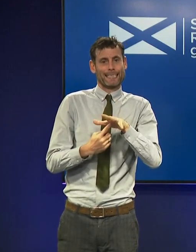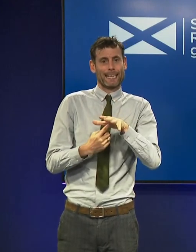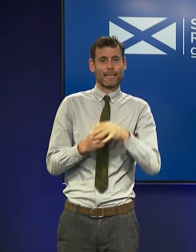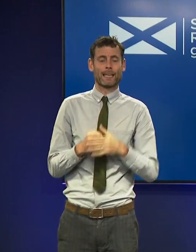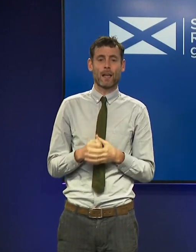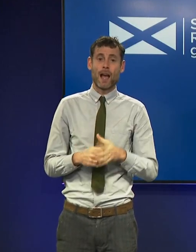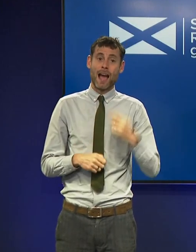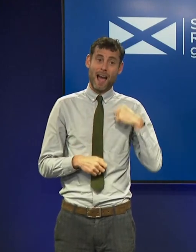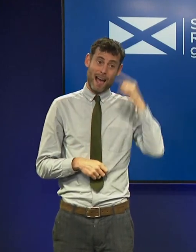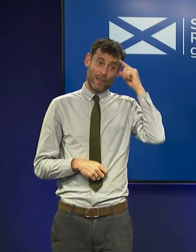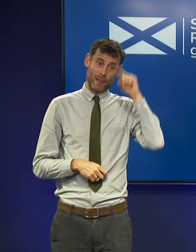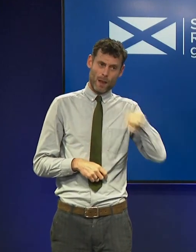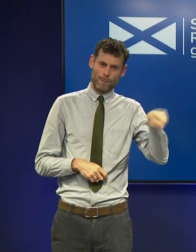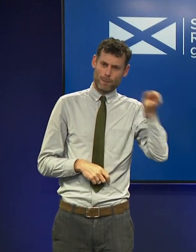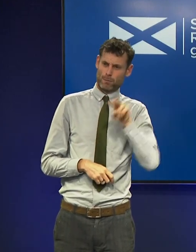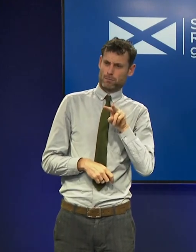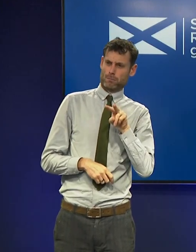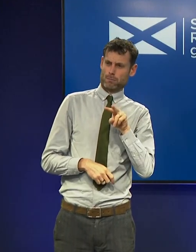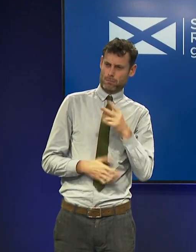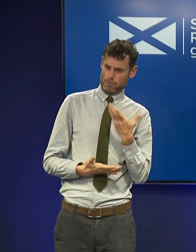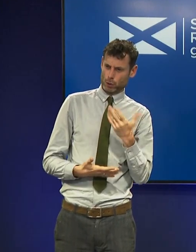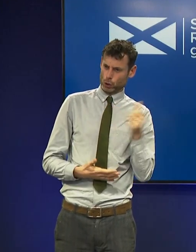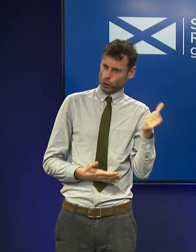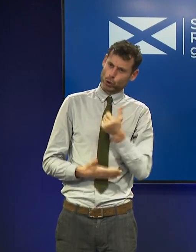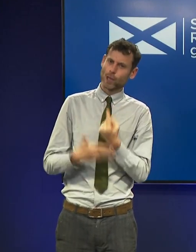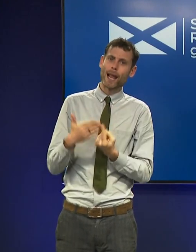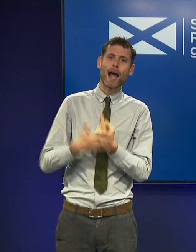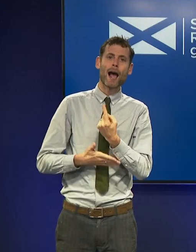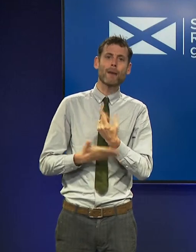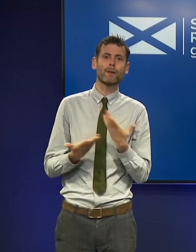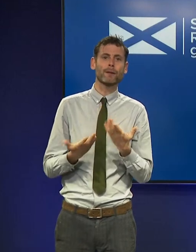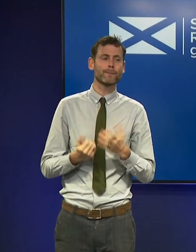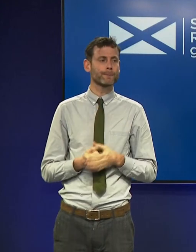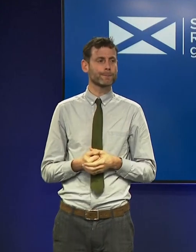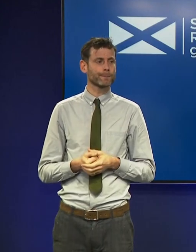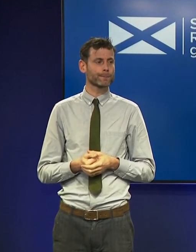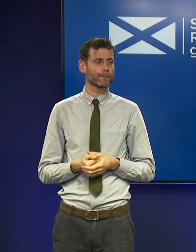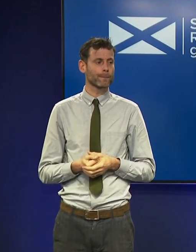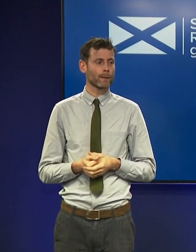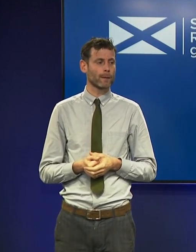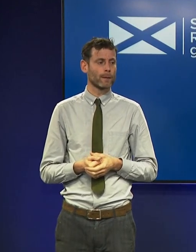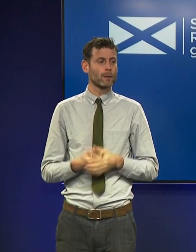eyebrow if that wasn't to happen. Dan Barker from PA.